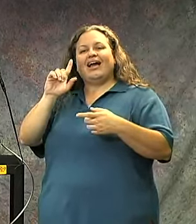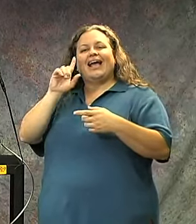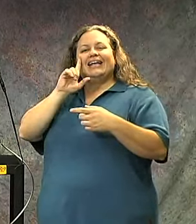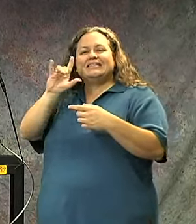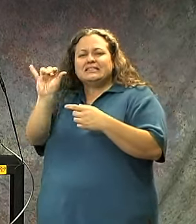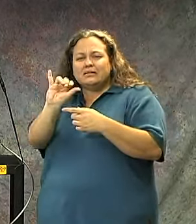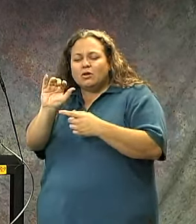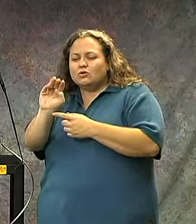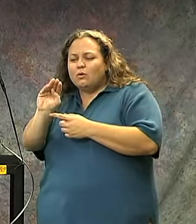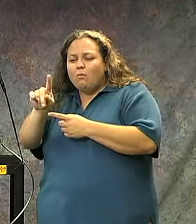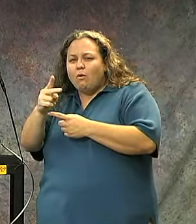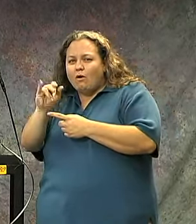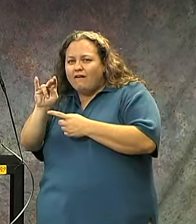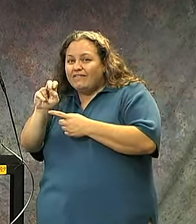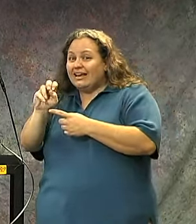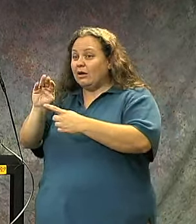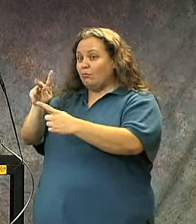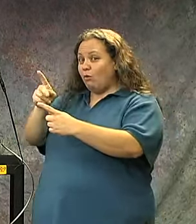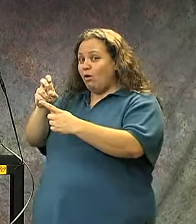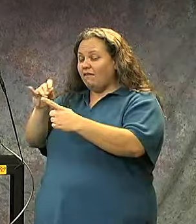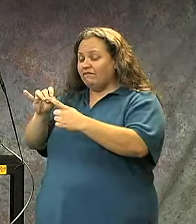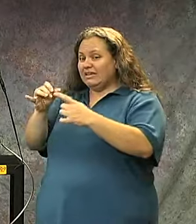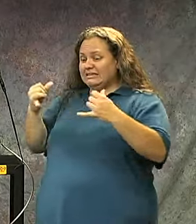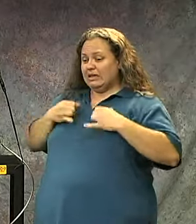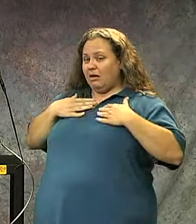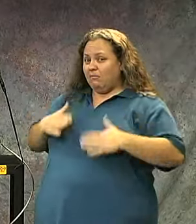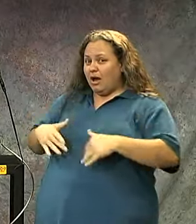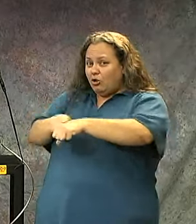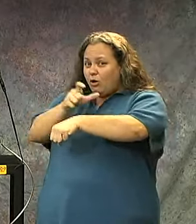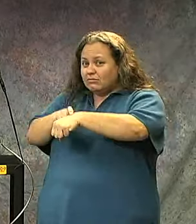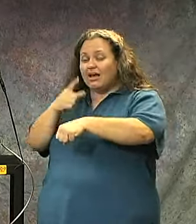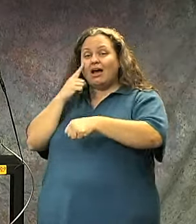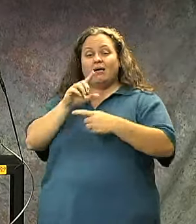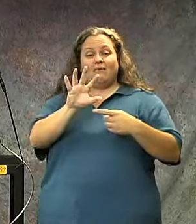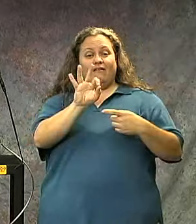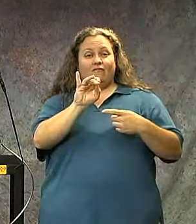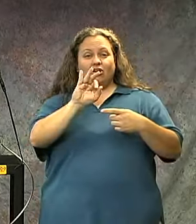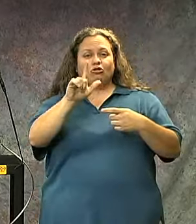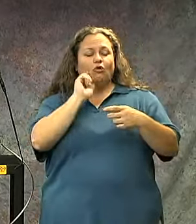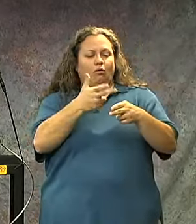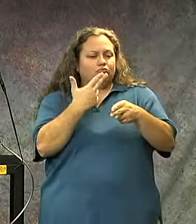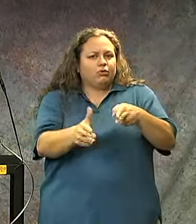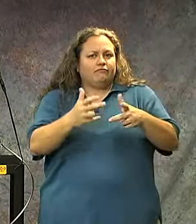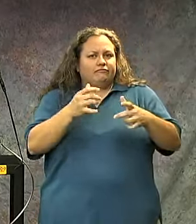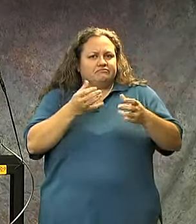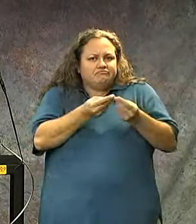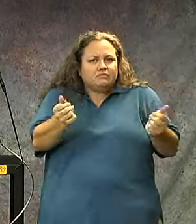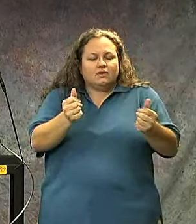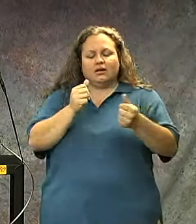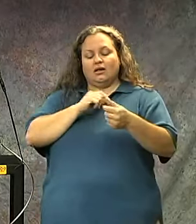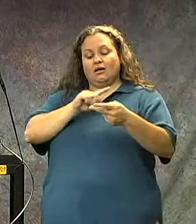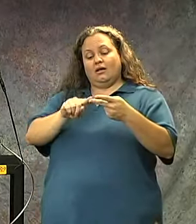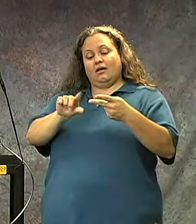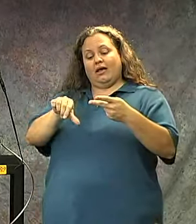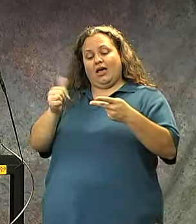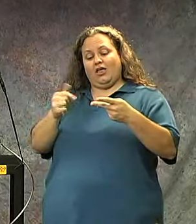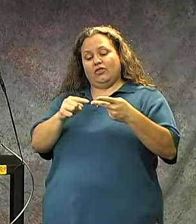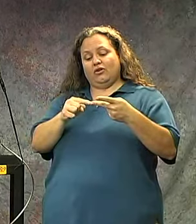synthetic narcotic similar to morphine, but it's shorter acting and much safer. You will also receive